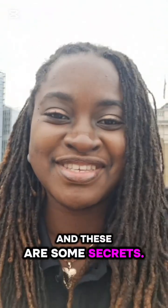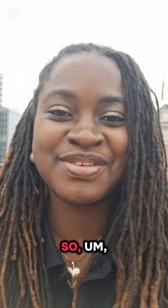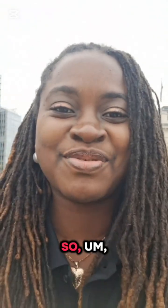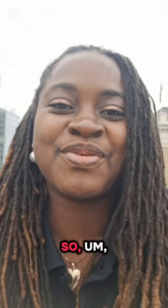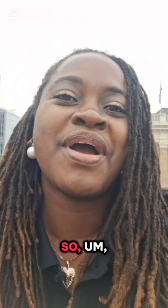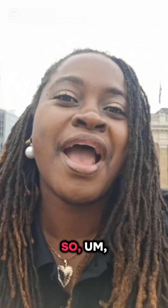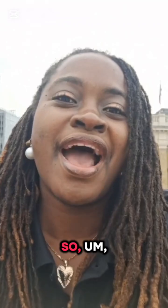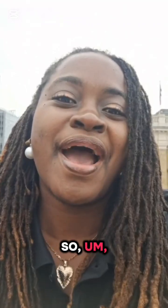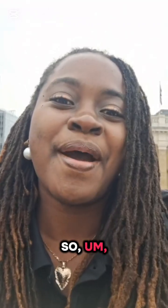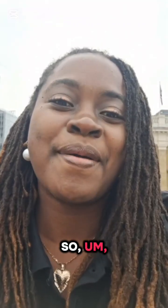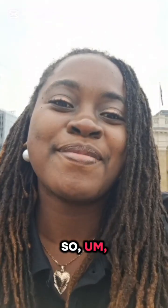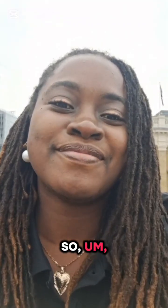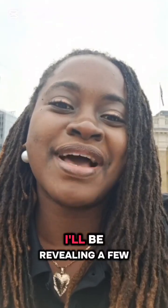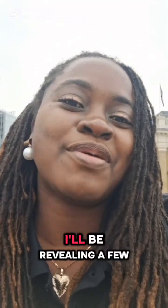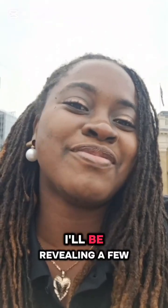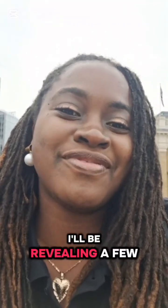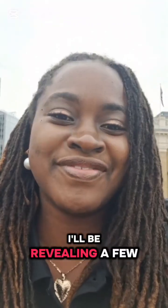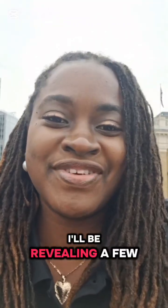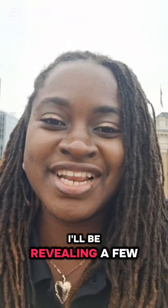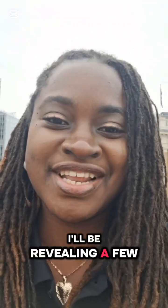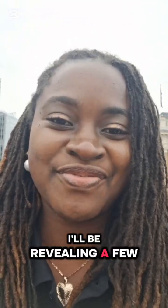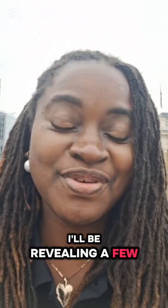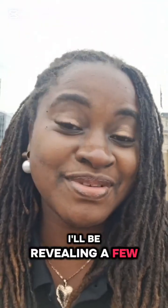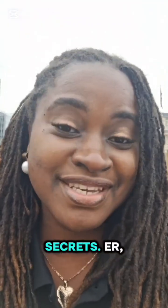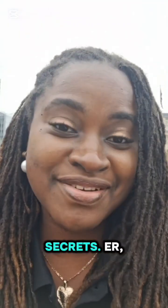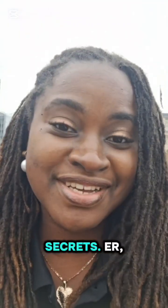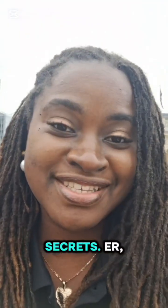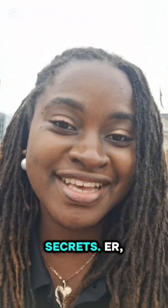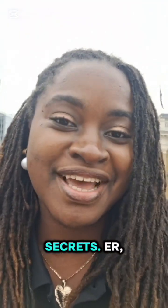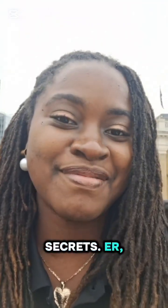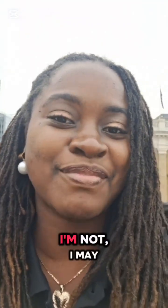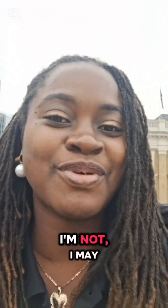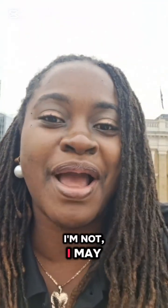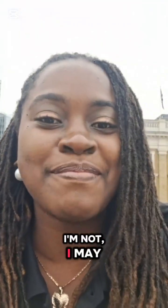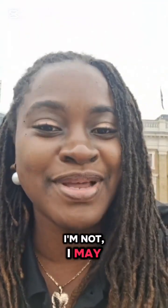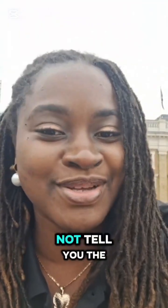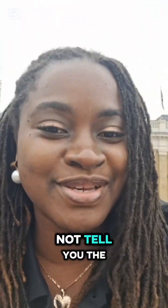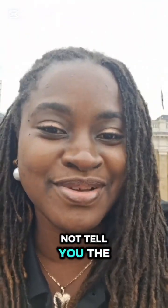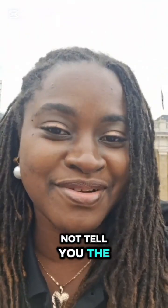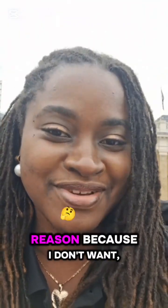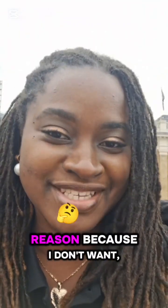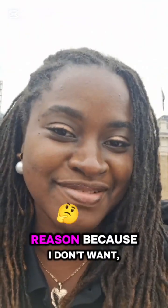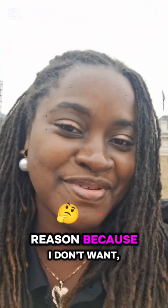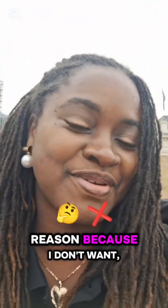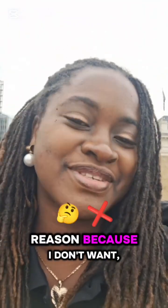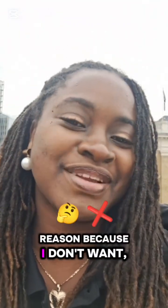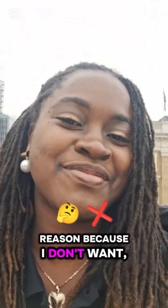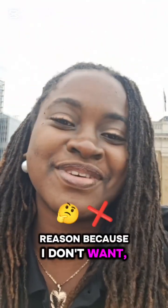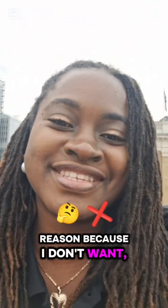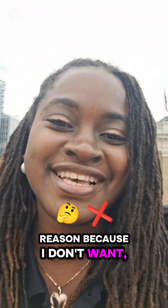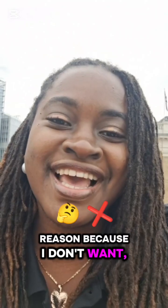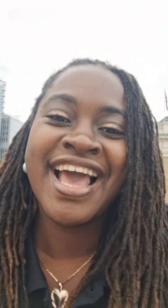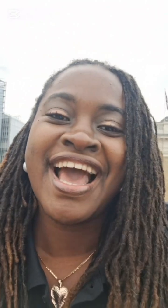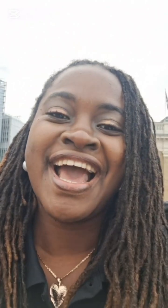So I'll be revealing a few secrets. I may not tell you the reason because I don't want.